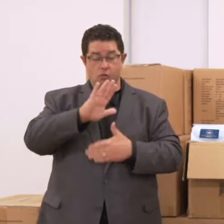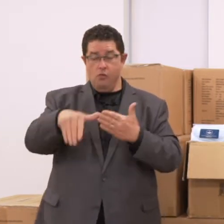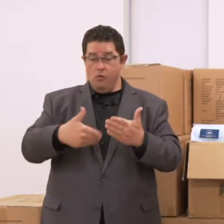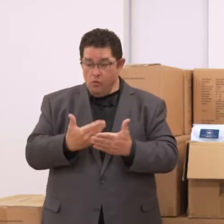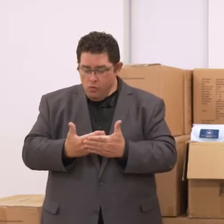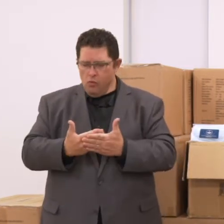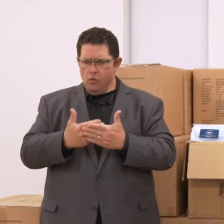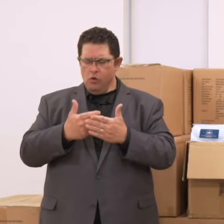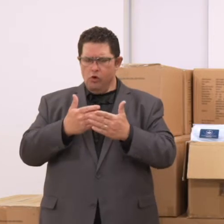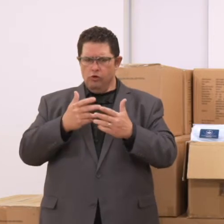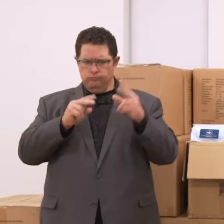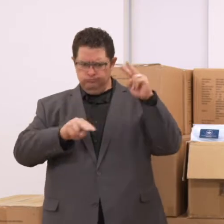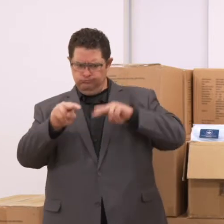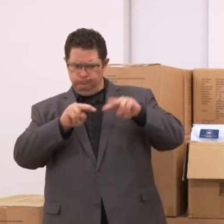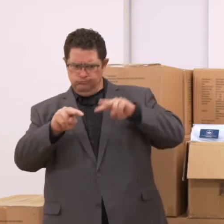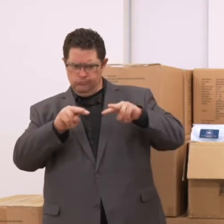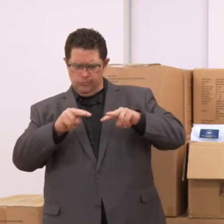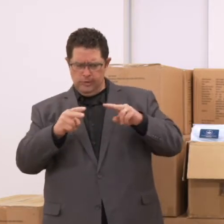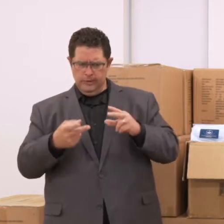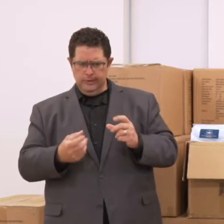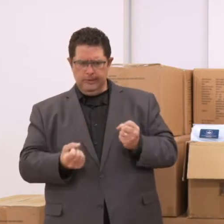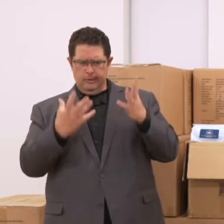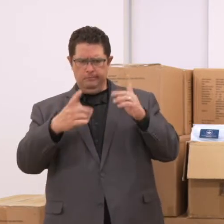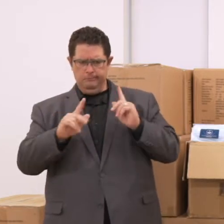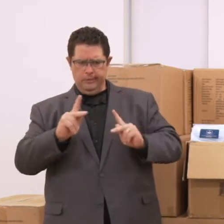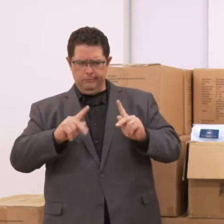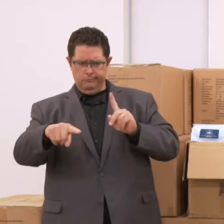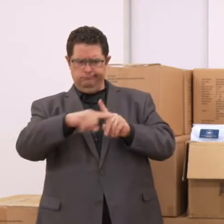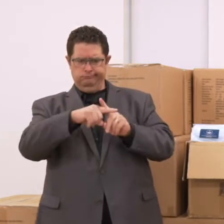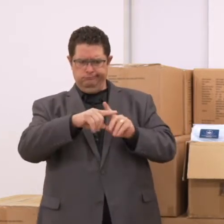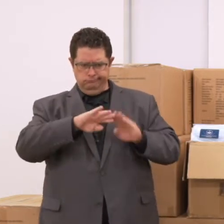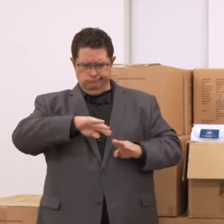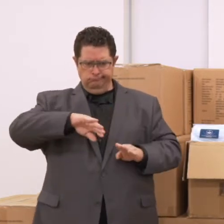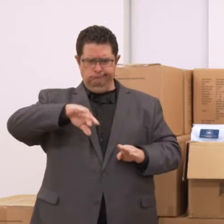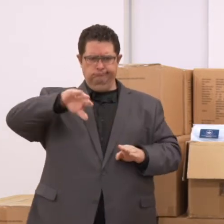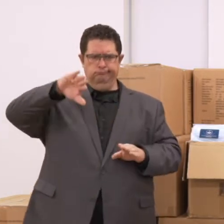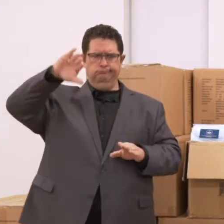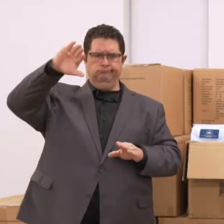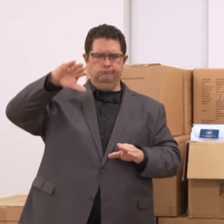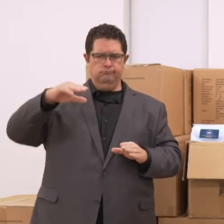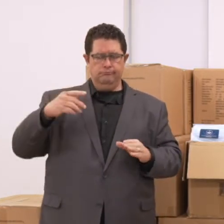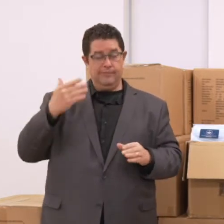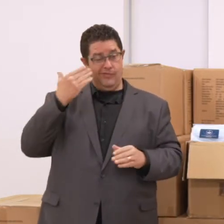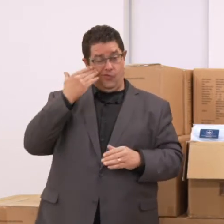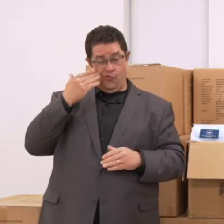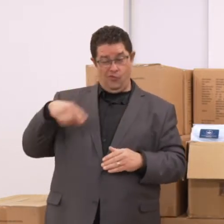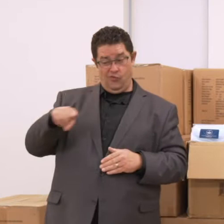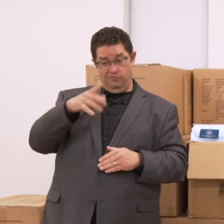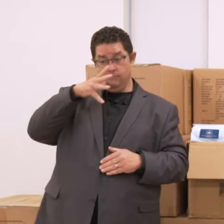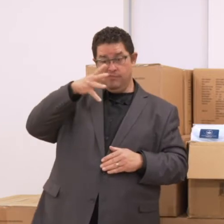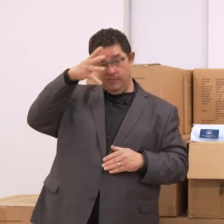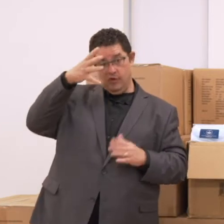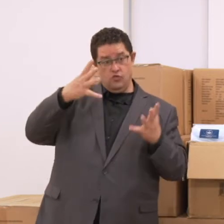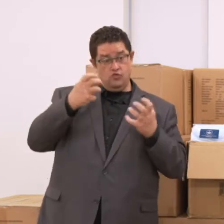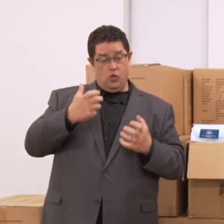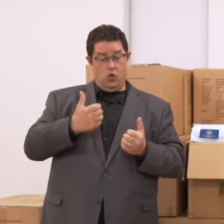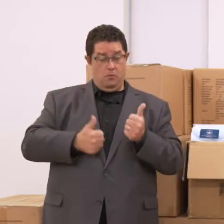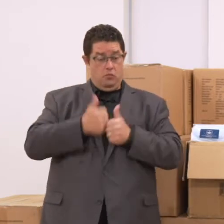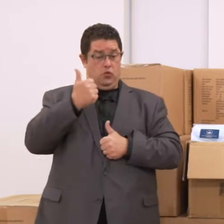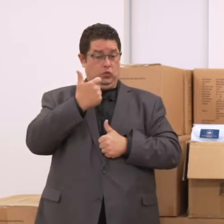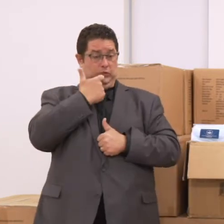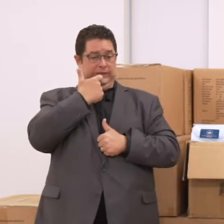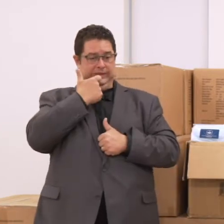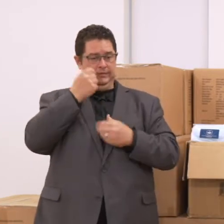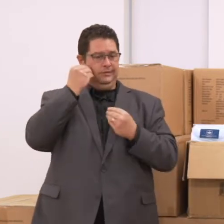like everyone, the rise of COVID-19 infections in our community. And I know they want to have the most recent data available to help them